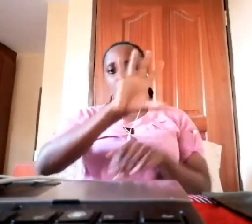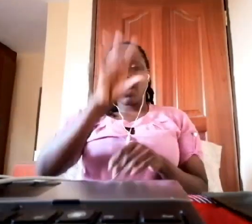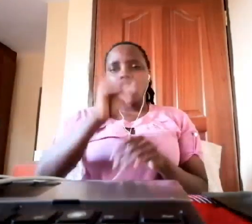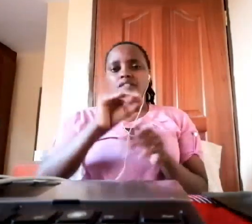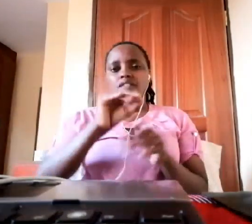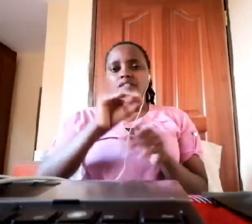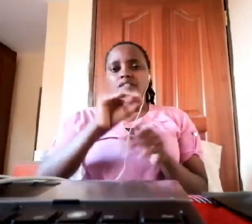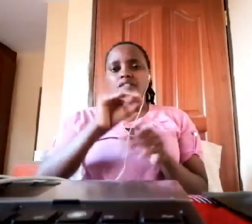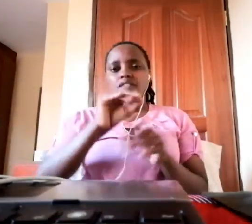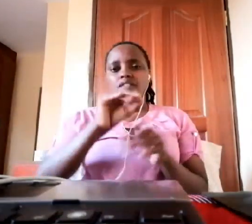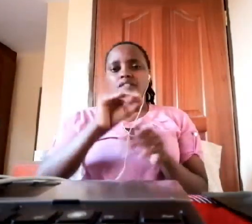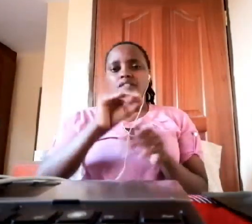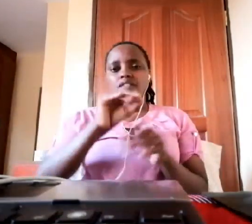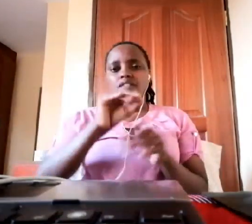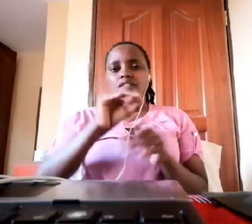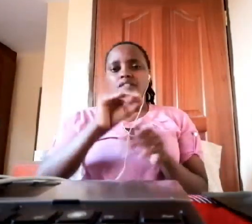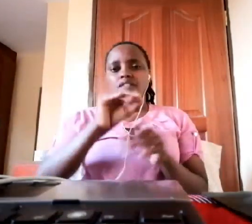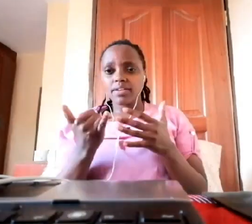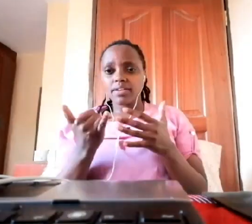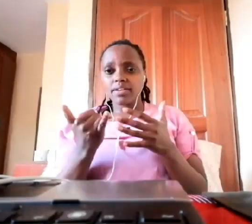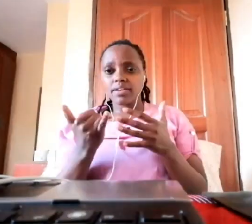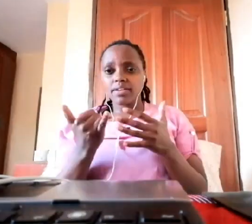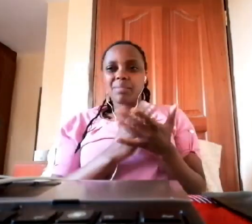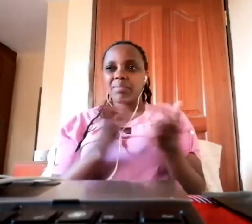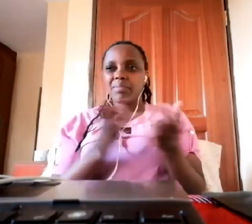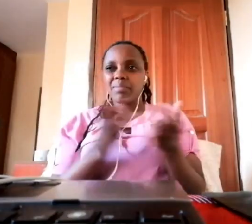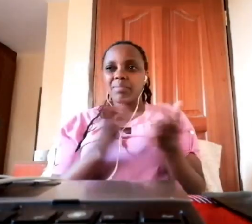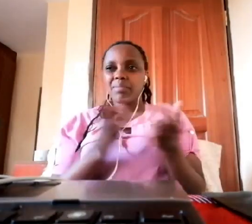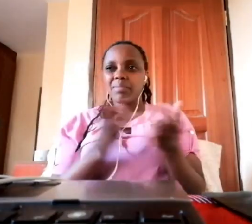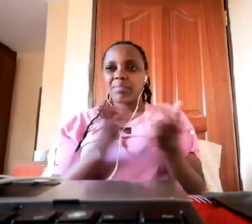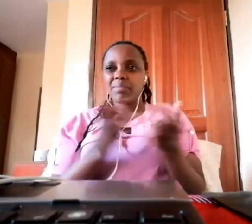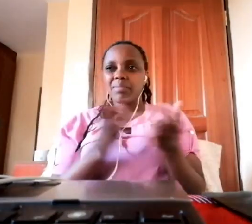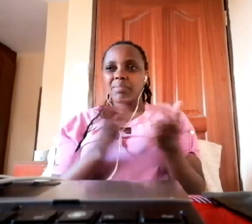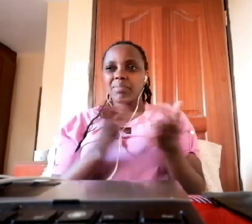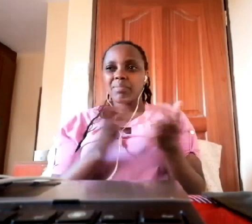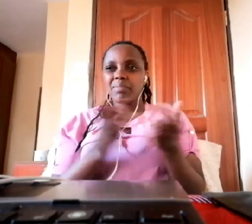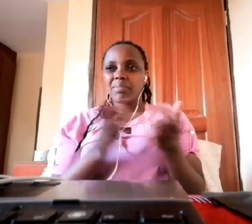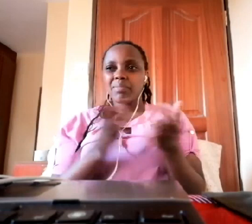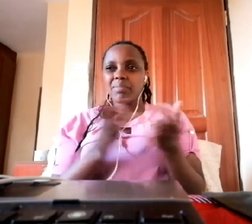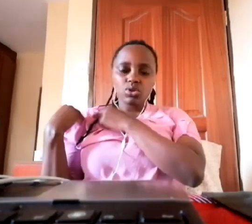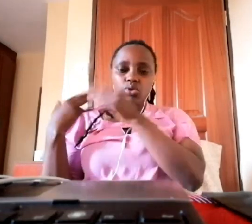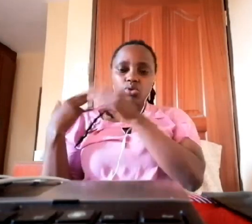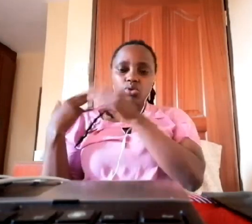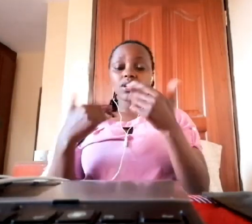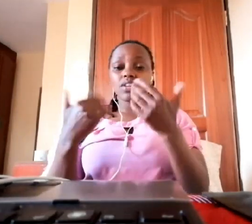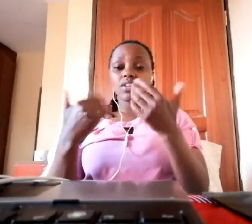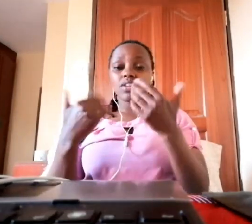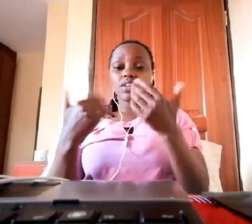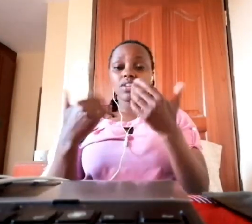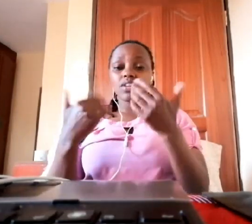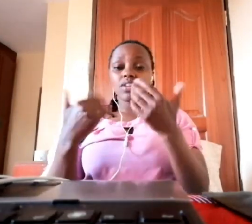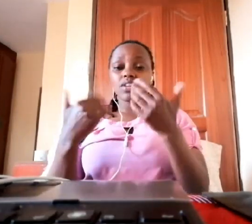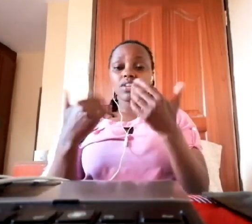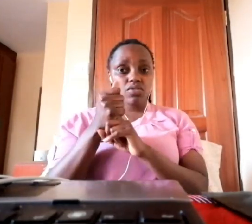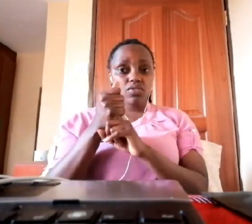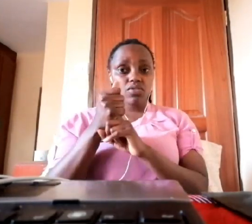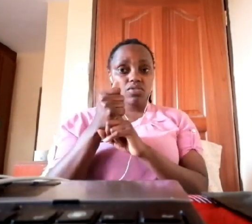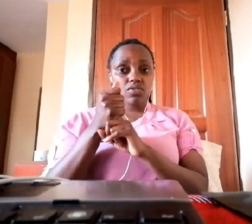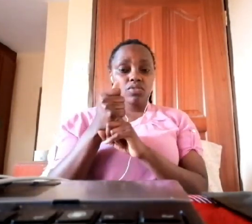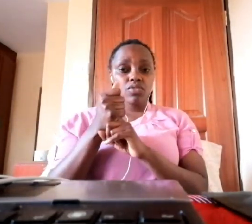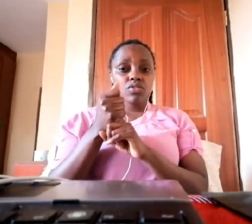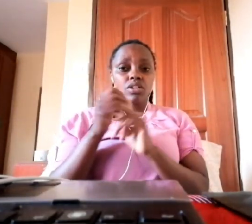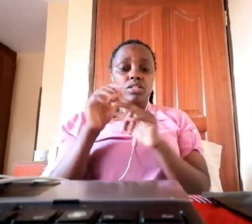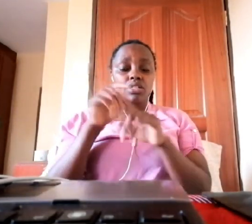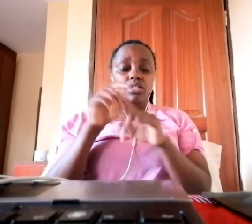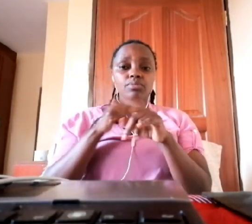Charter, because some do not even understand the obligations of what they need to achieve in terms of